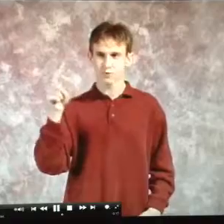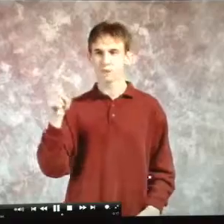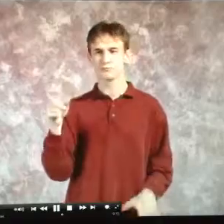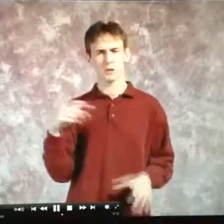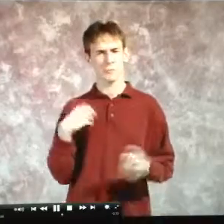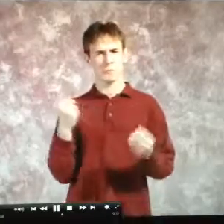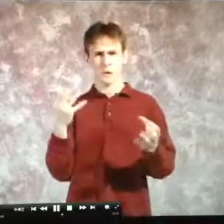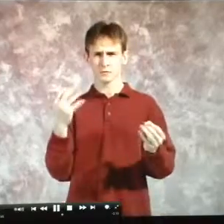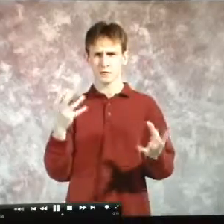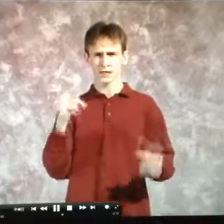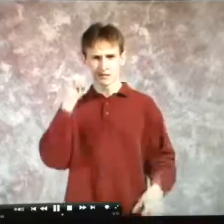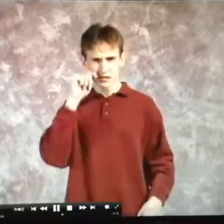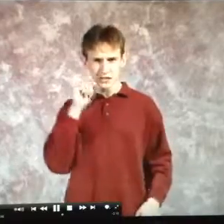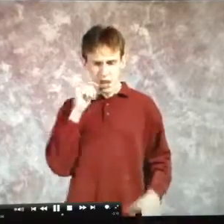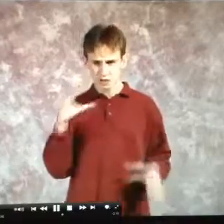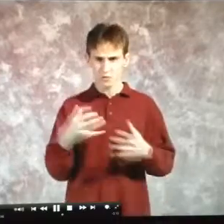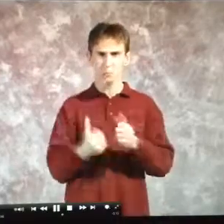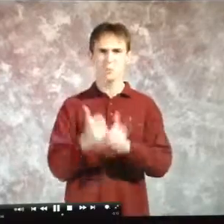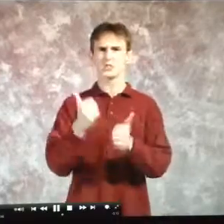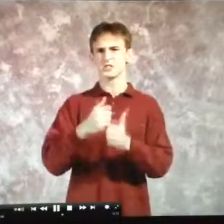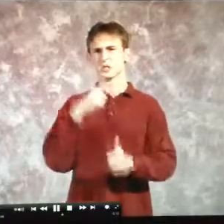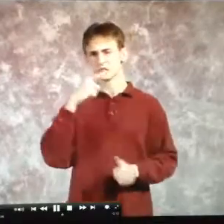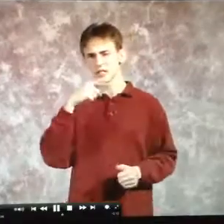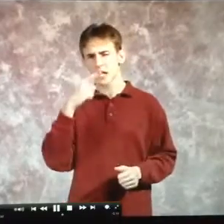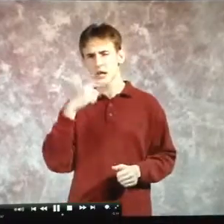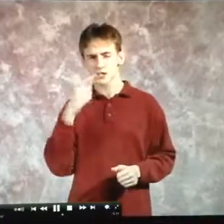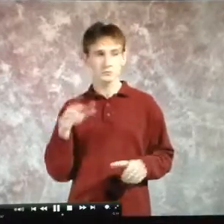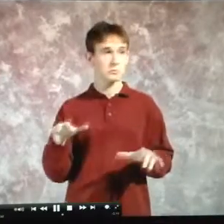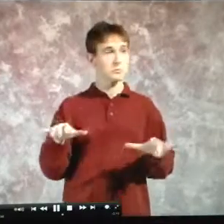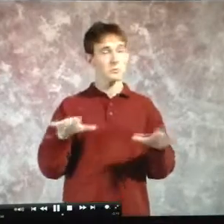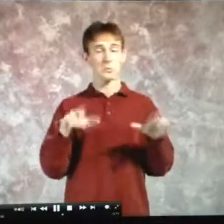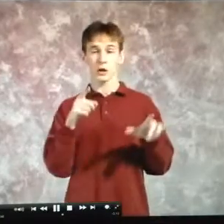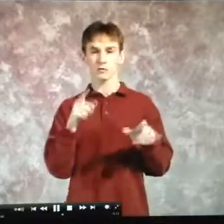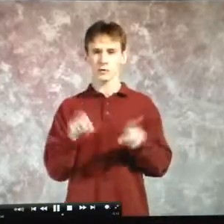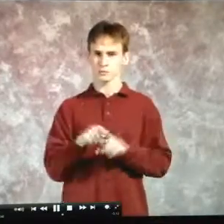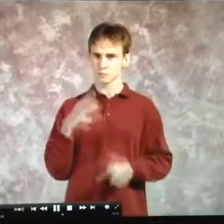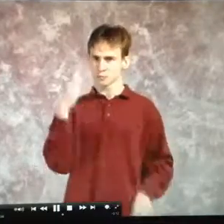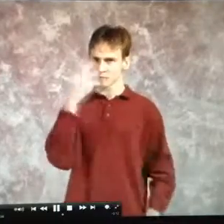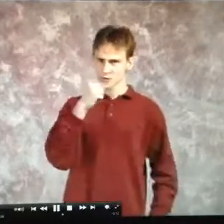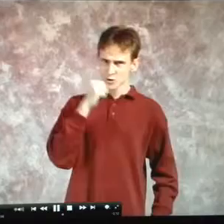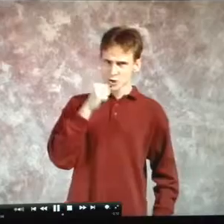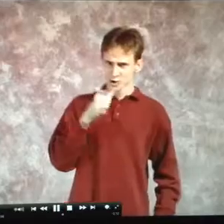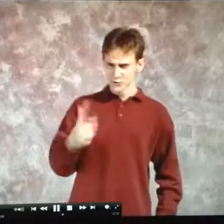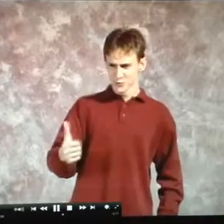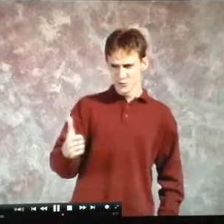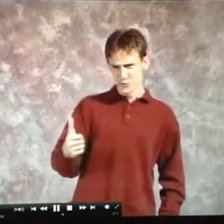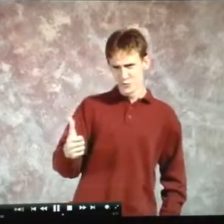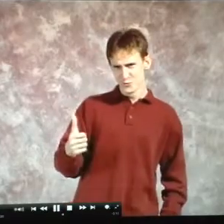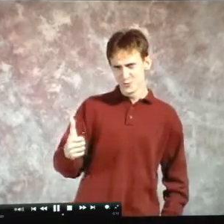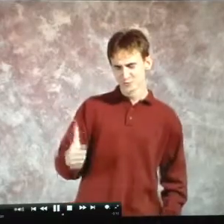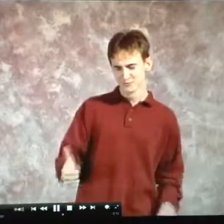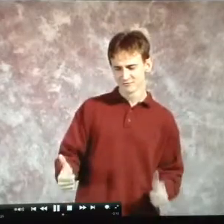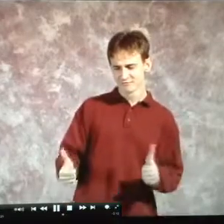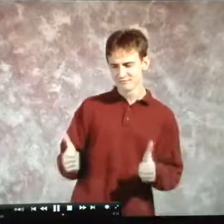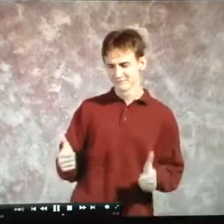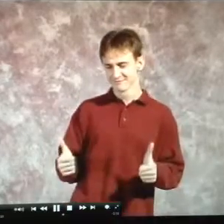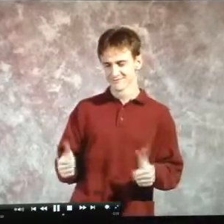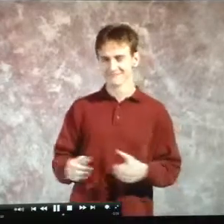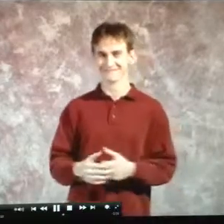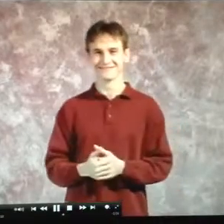We went to LA. There are many teenagers, and most of them were hearing that were with us. Oh, there was such a cute girl there. It was